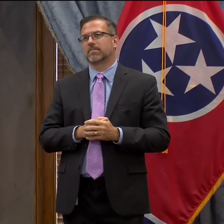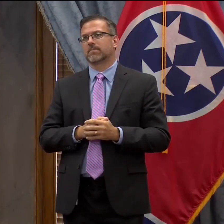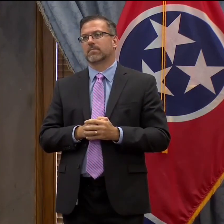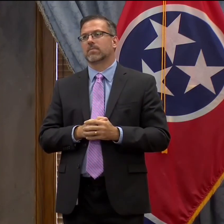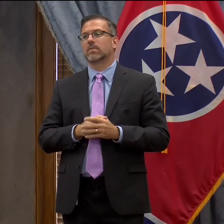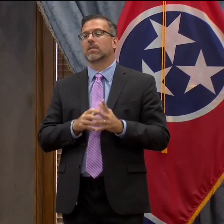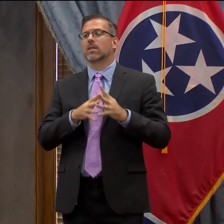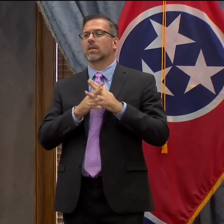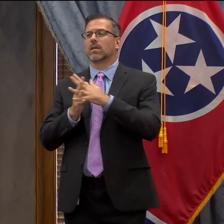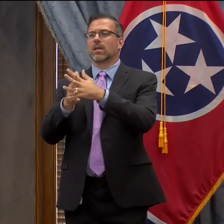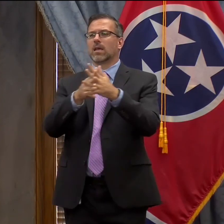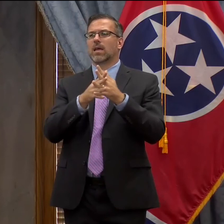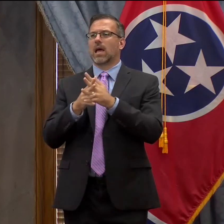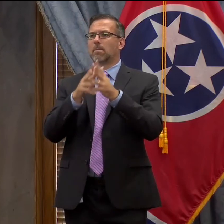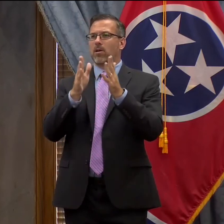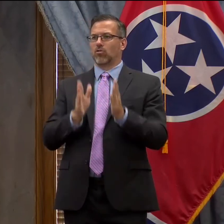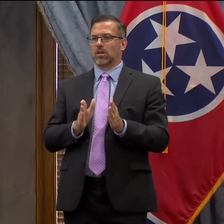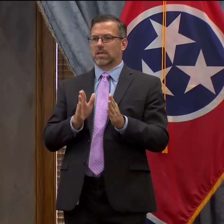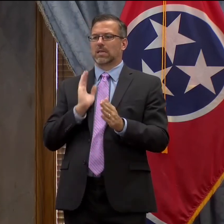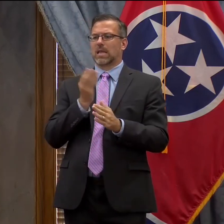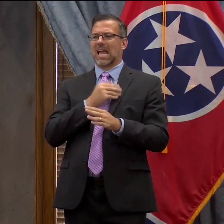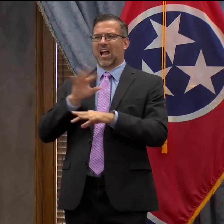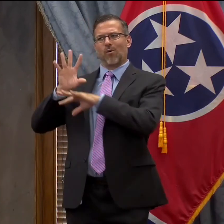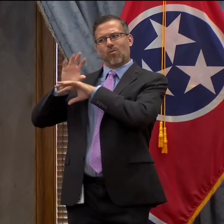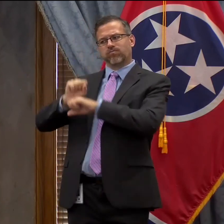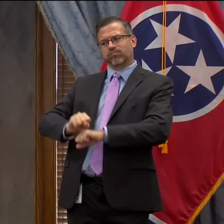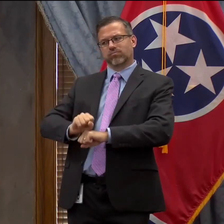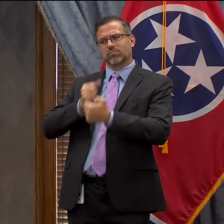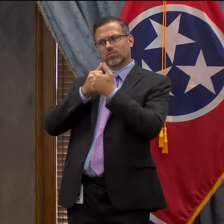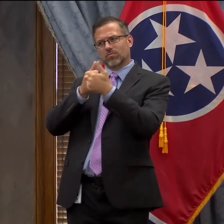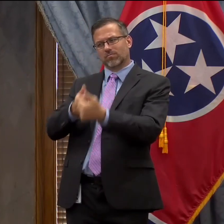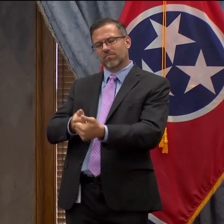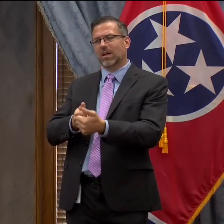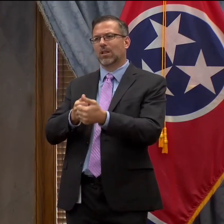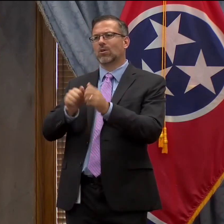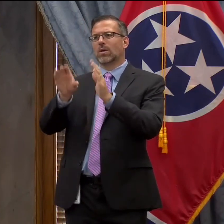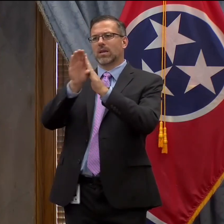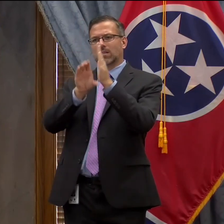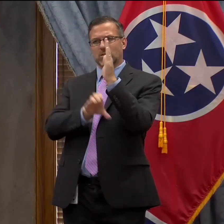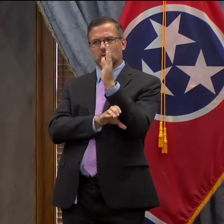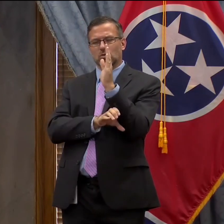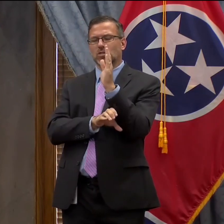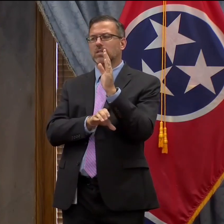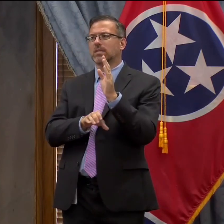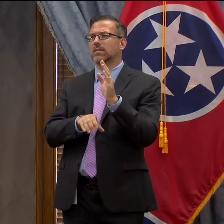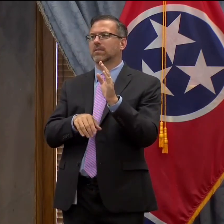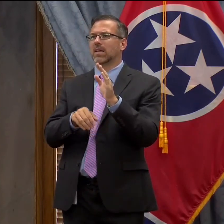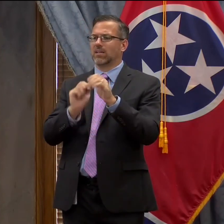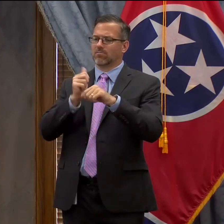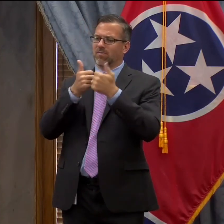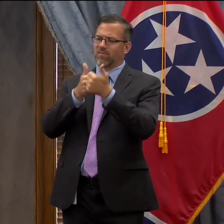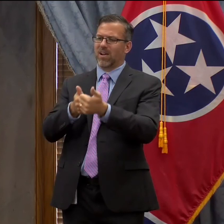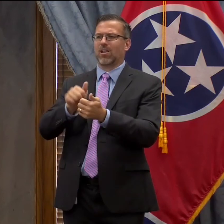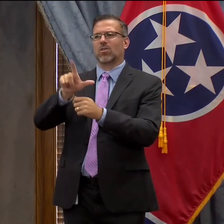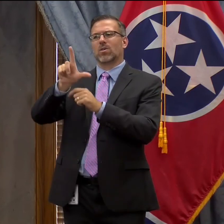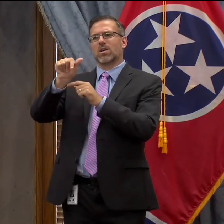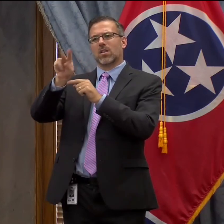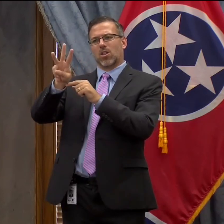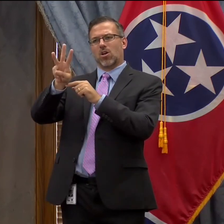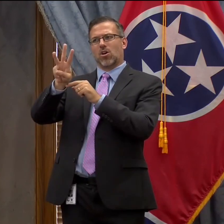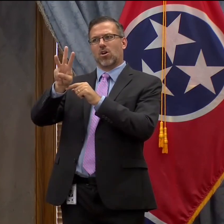The American commitment to the Constitution and to the rule of law sets us apart as a